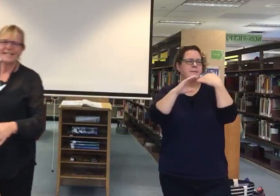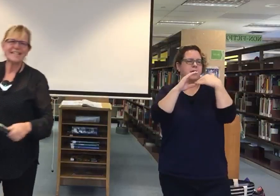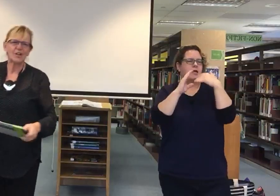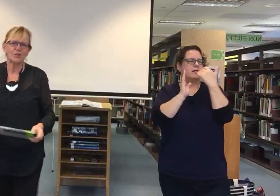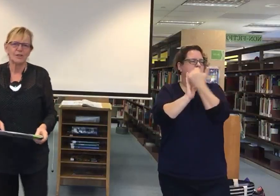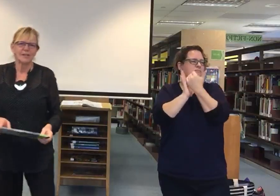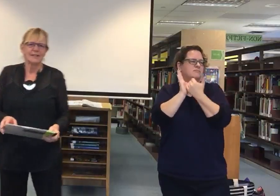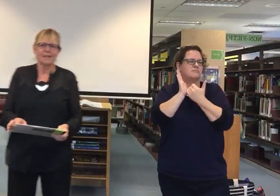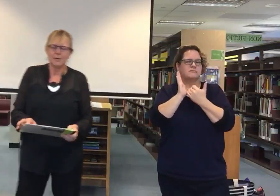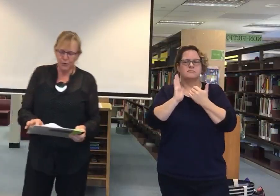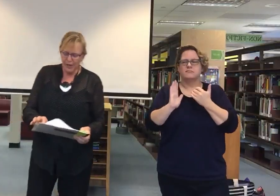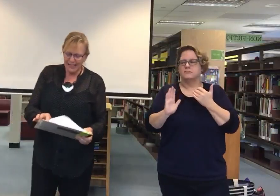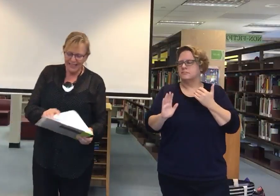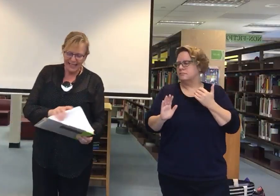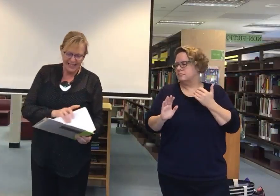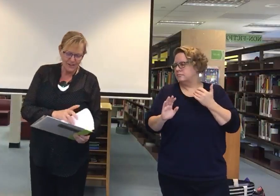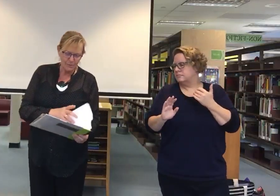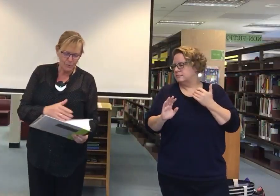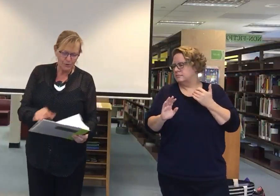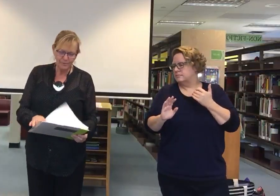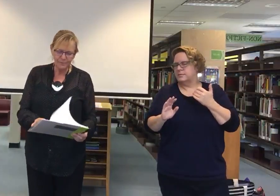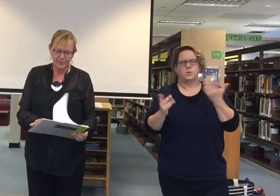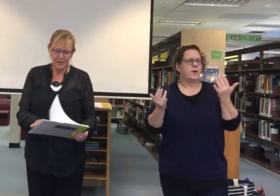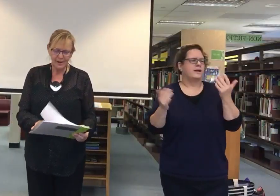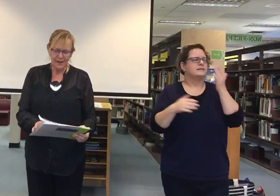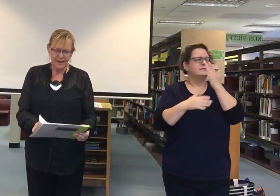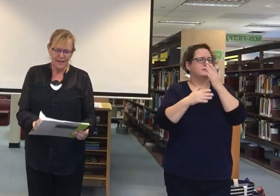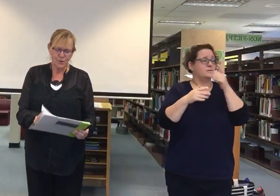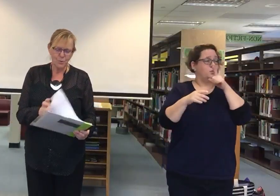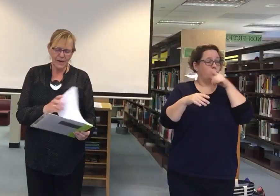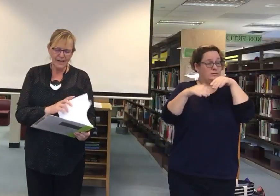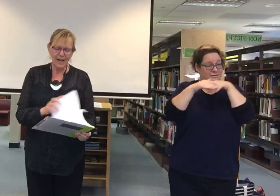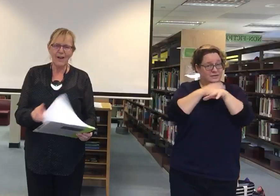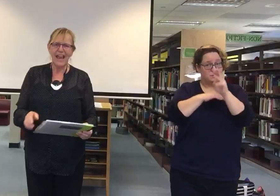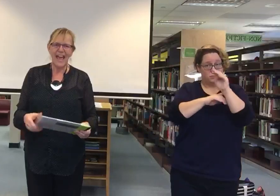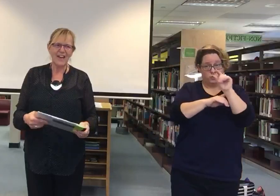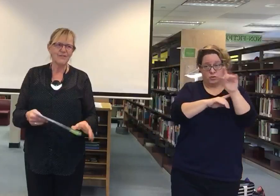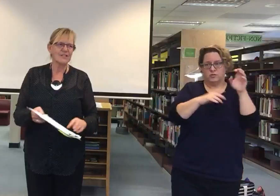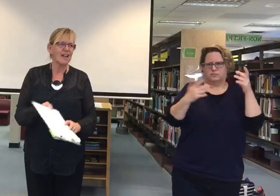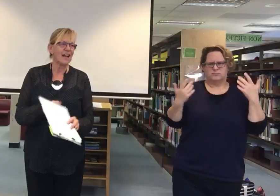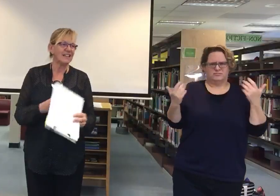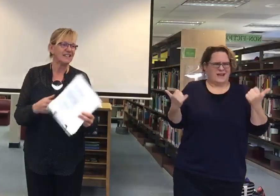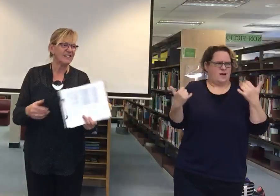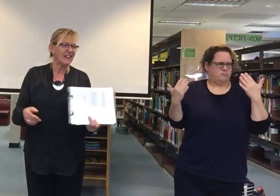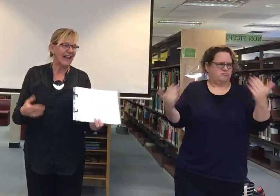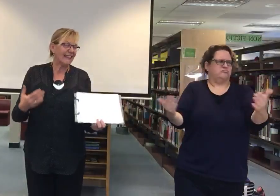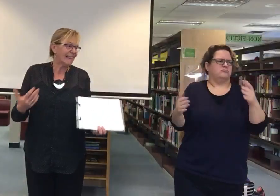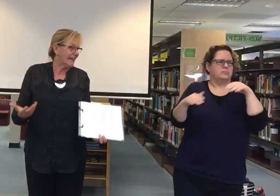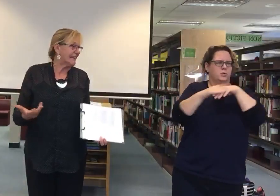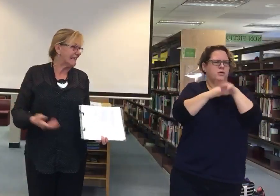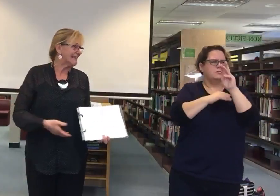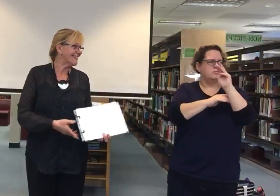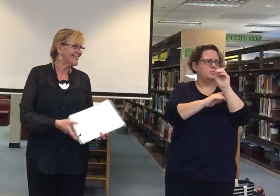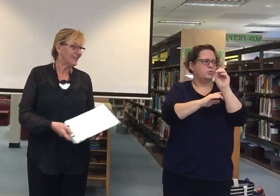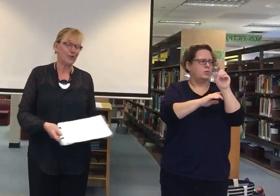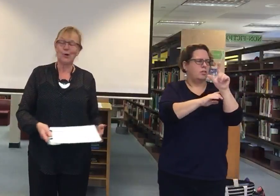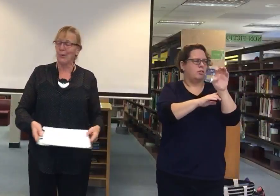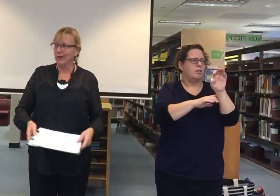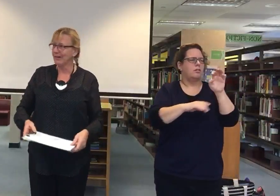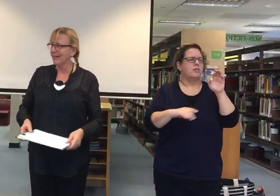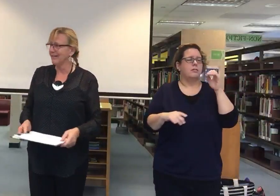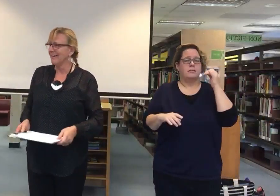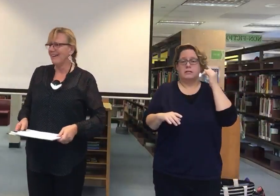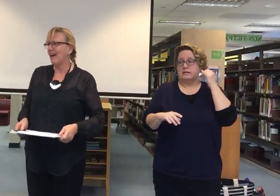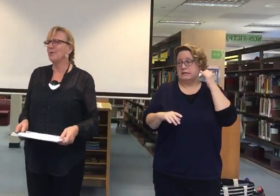but I'll wait until some of you kind of get into Moodle. So right now I have signed, I think, if it